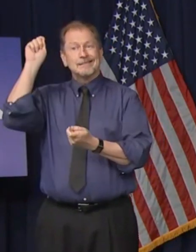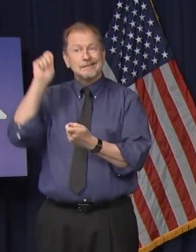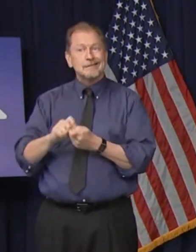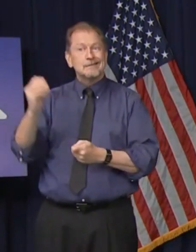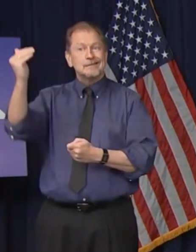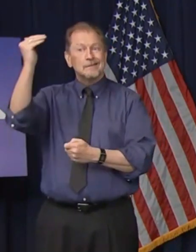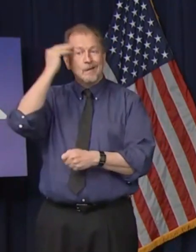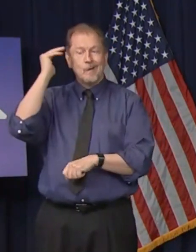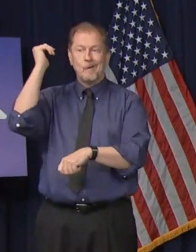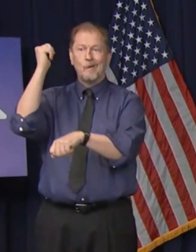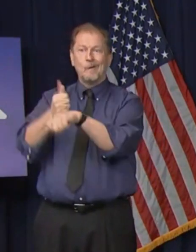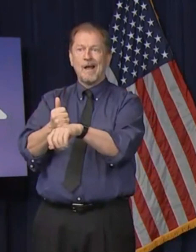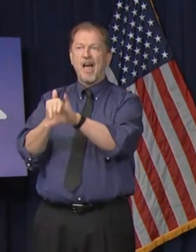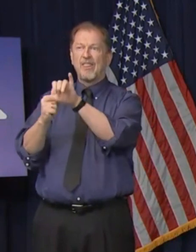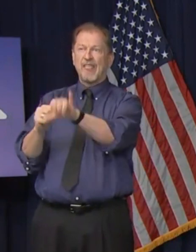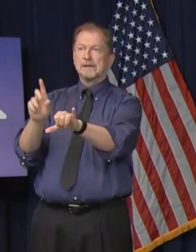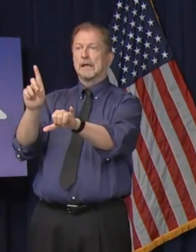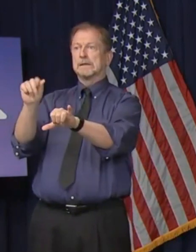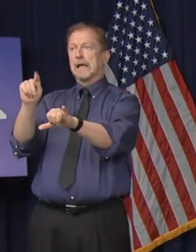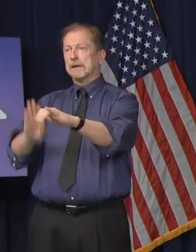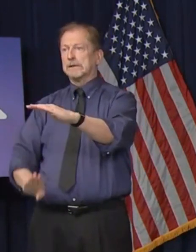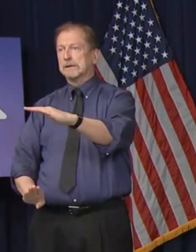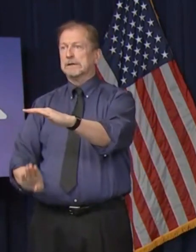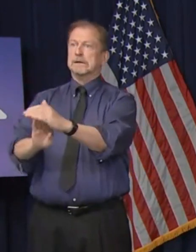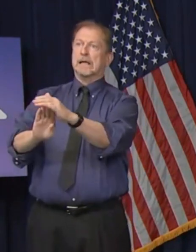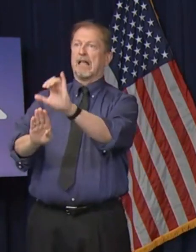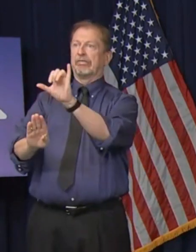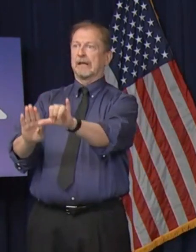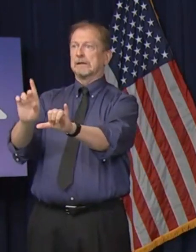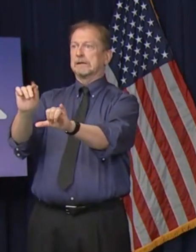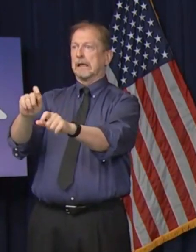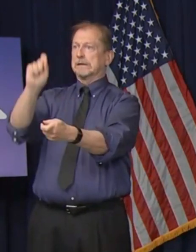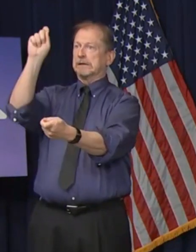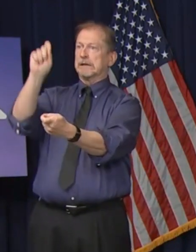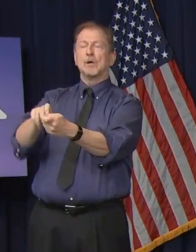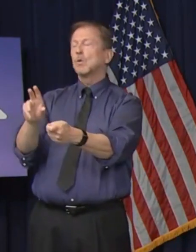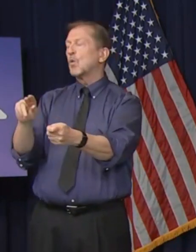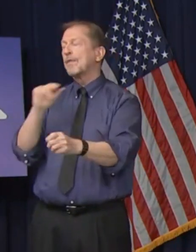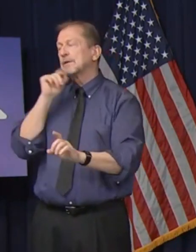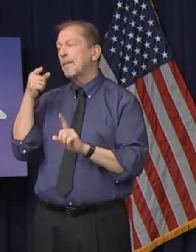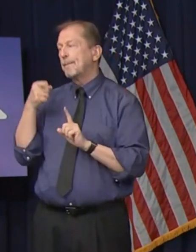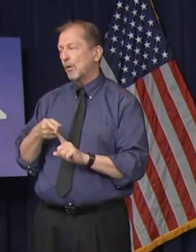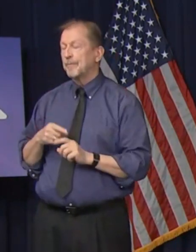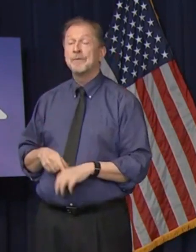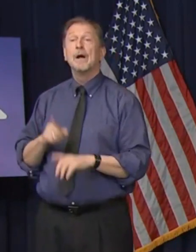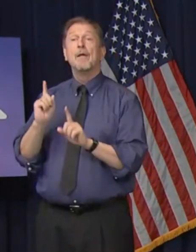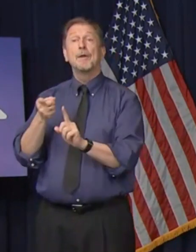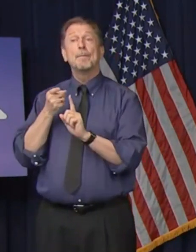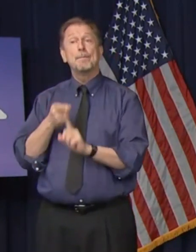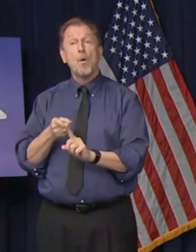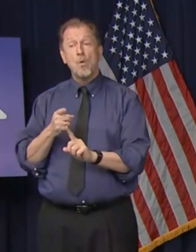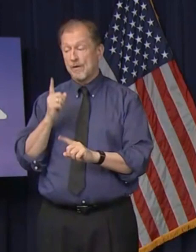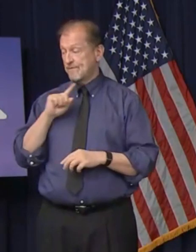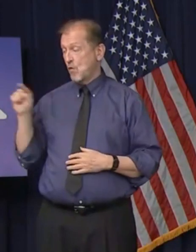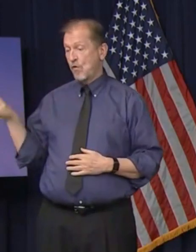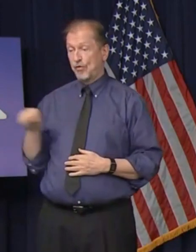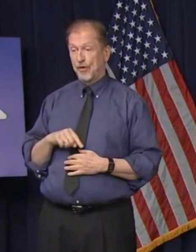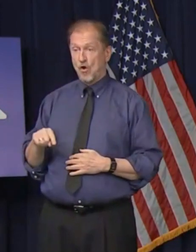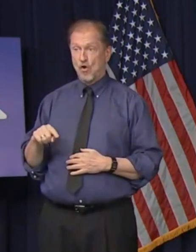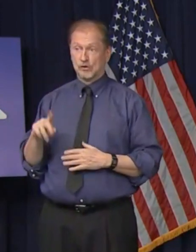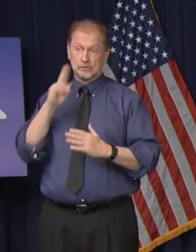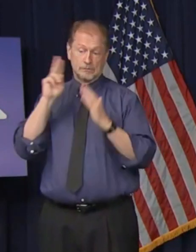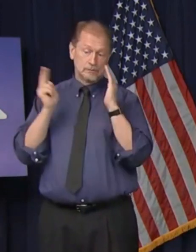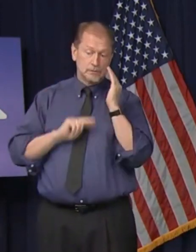exactly what date, some date at which you might peak. That's not the purpose of the models. The purpose of the models, from my perspective, is